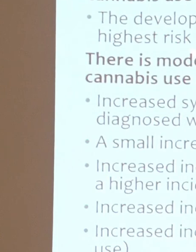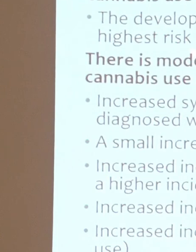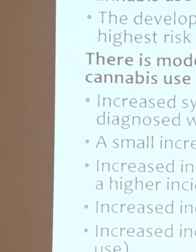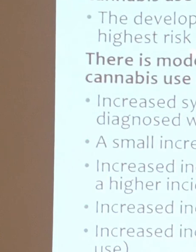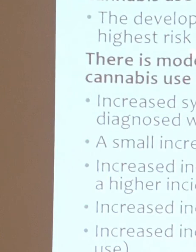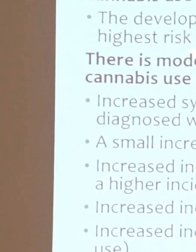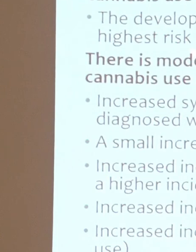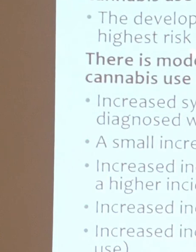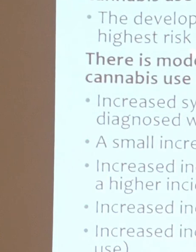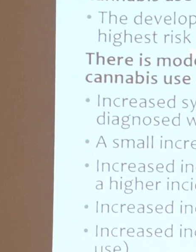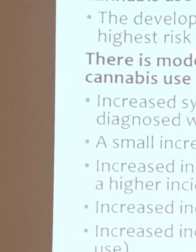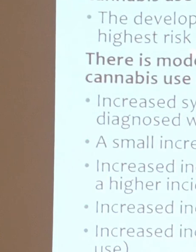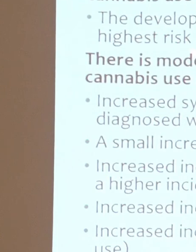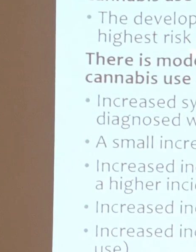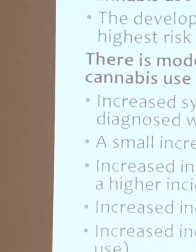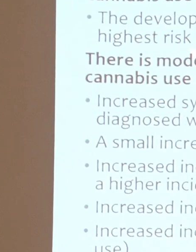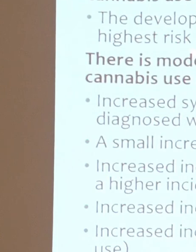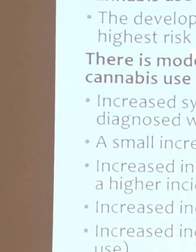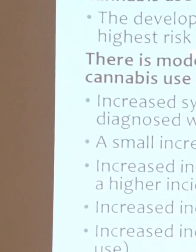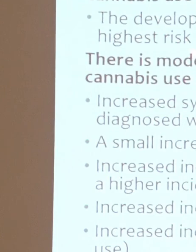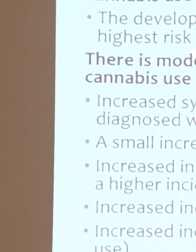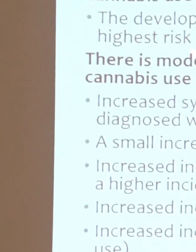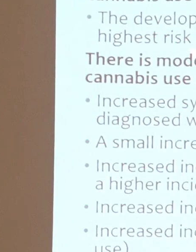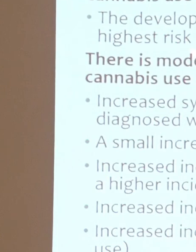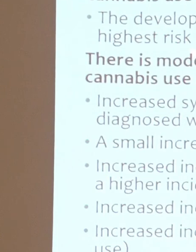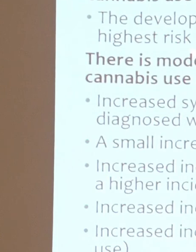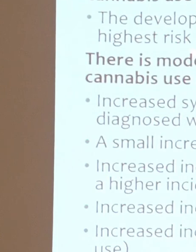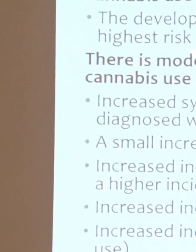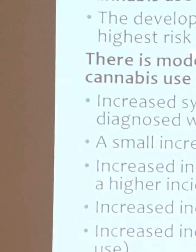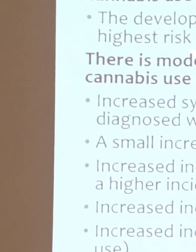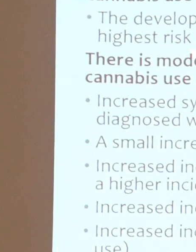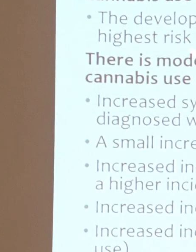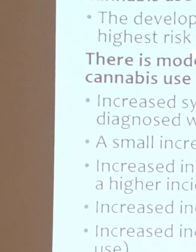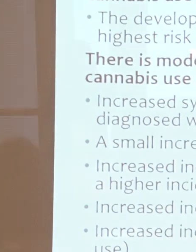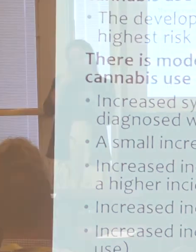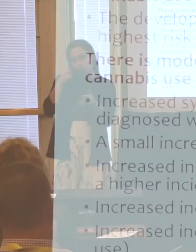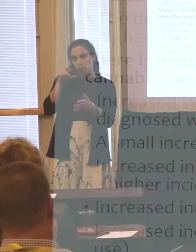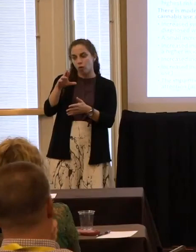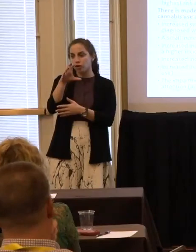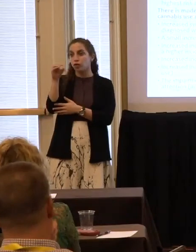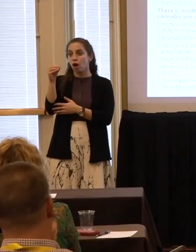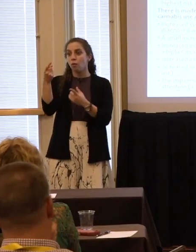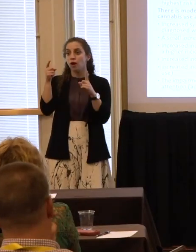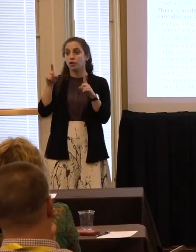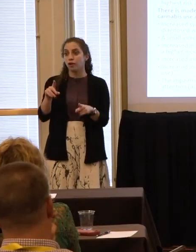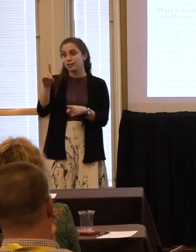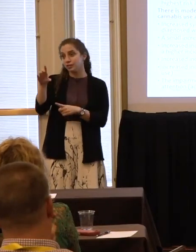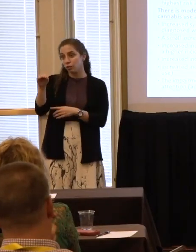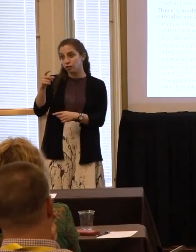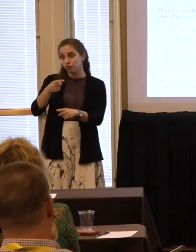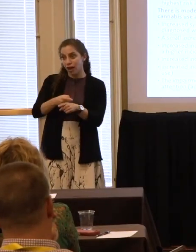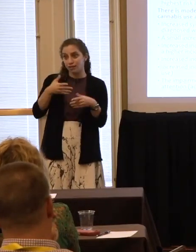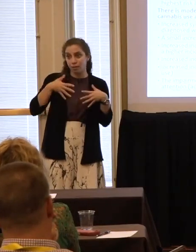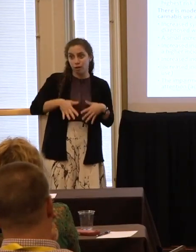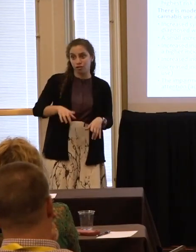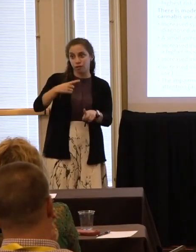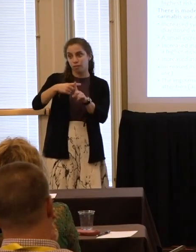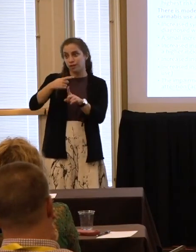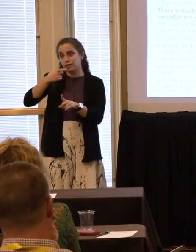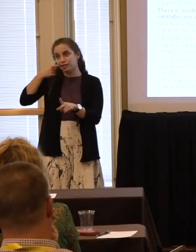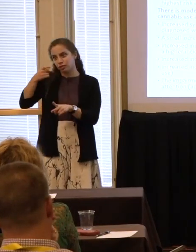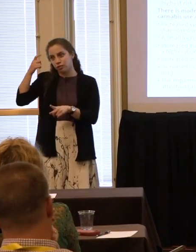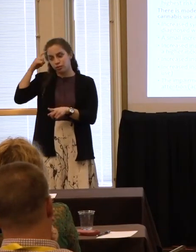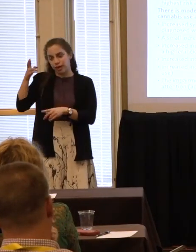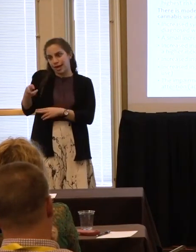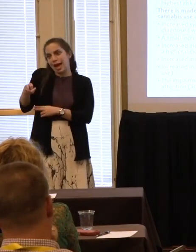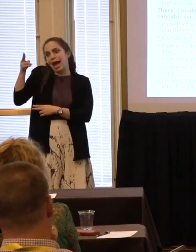completion. That's not a surprise for anybody who studies addiction, right? Our co-occurring disorders, depression plus addiction, we think of these much